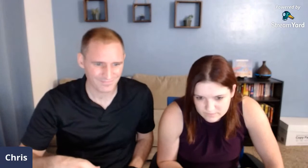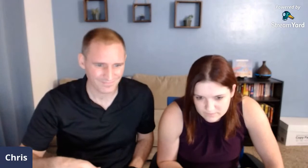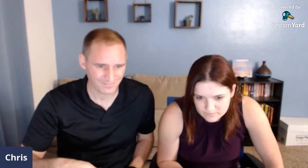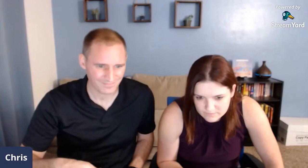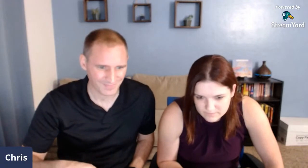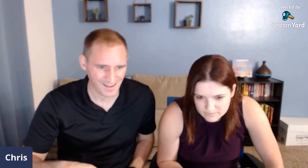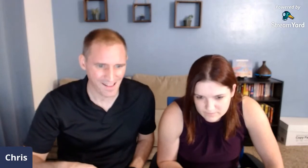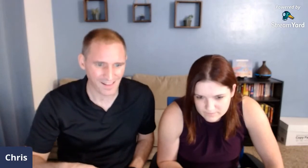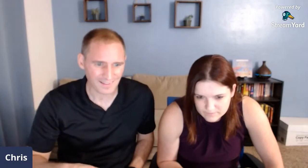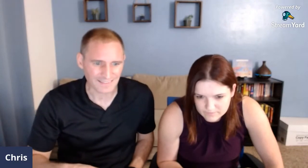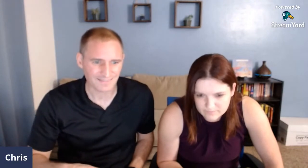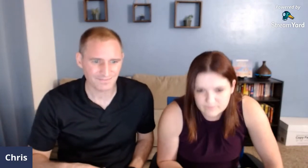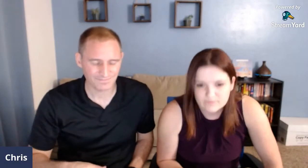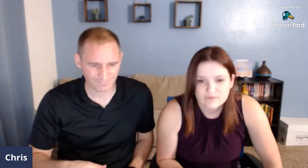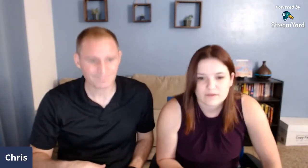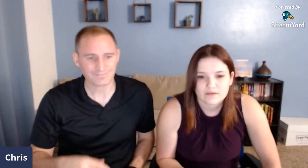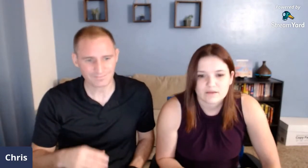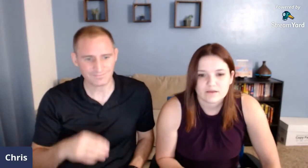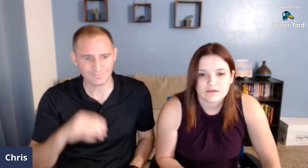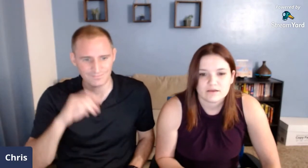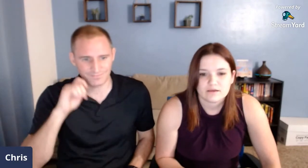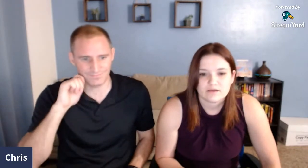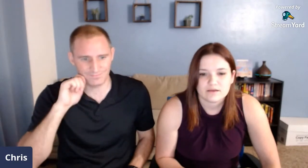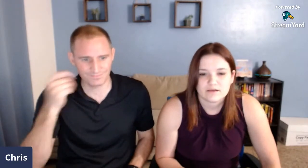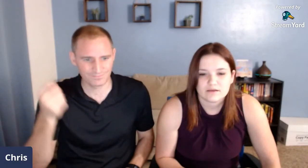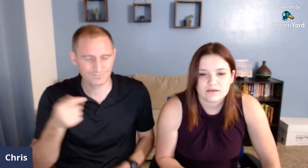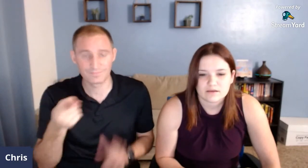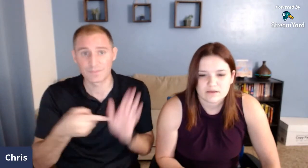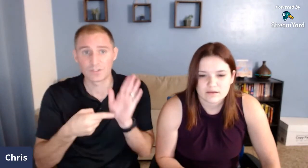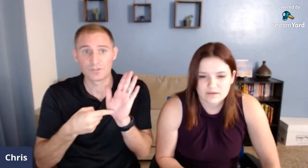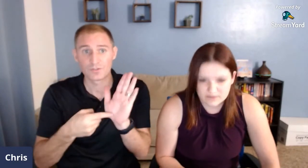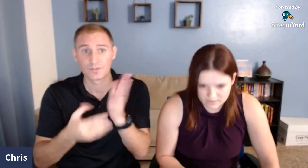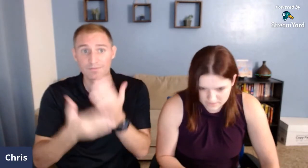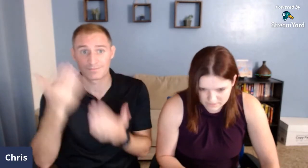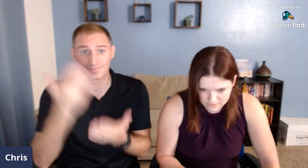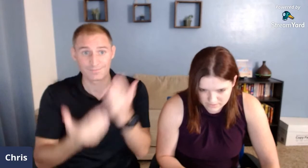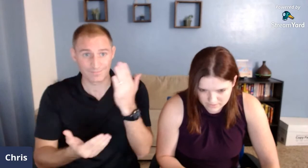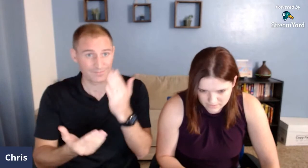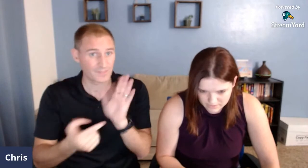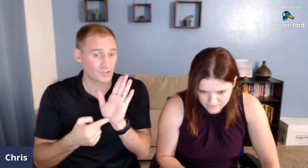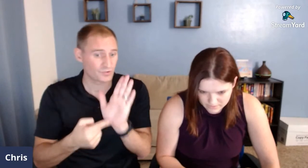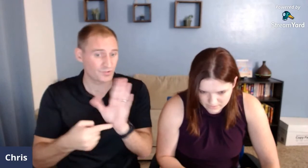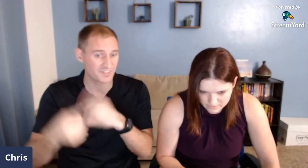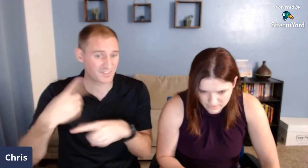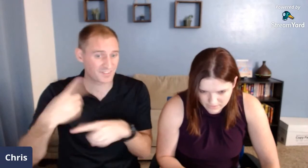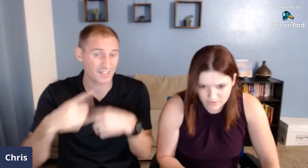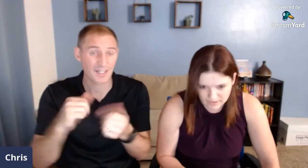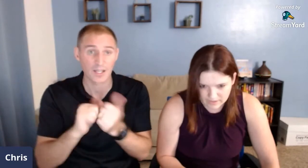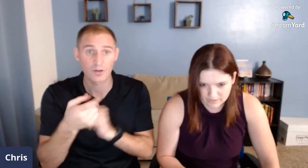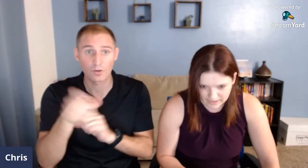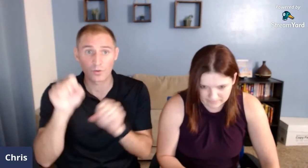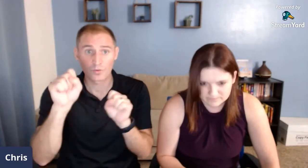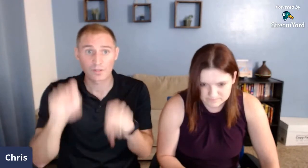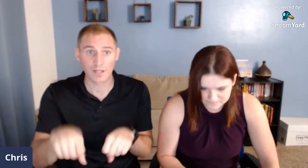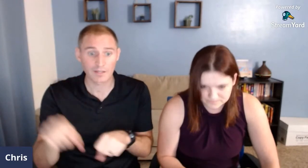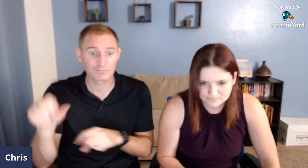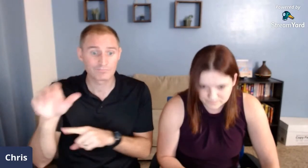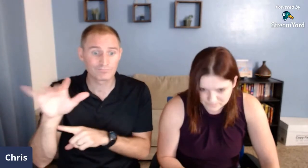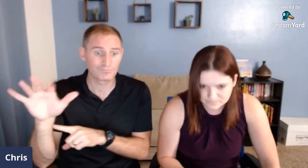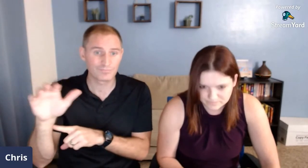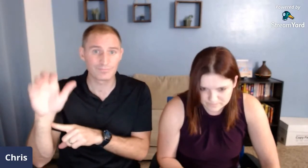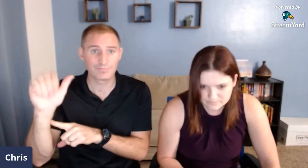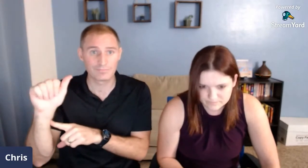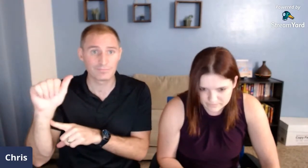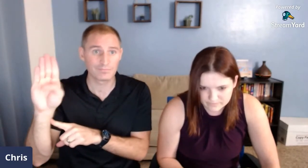is pretty much, but you can see there's a hand there. And then like it's showing you like the signs and how you can. Oh yeah, okay. You're supposed to do